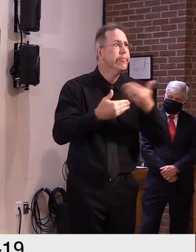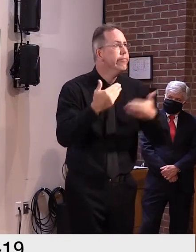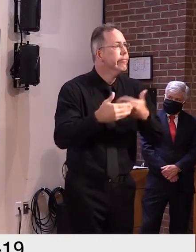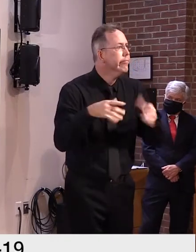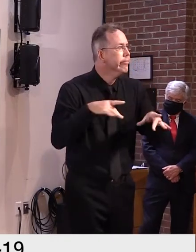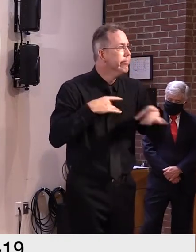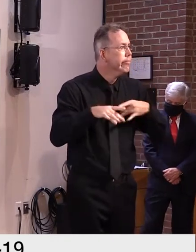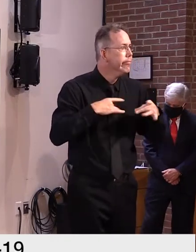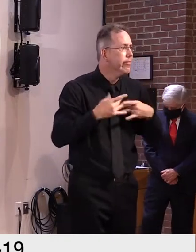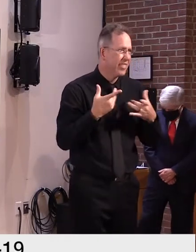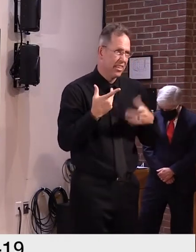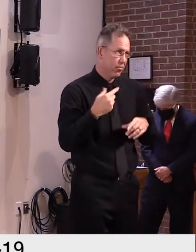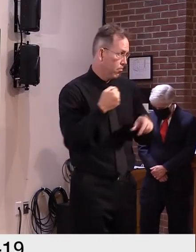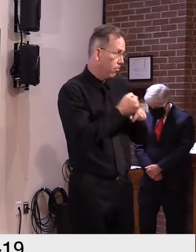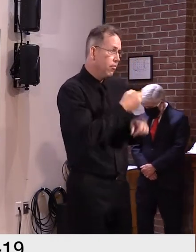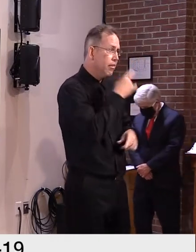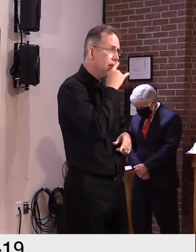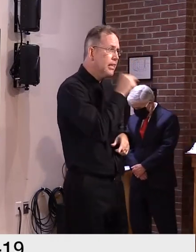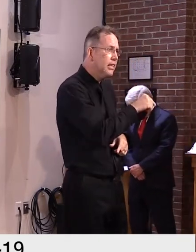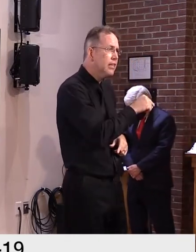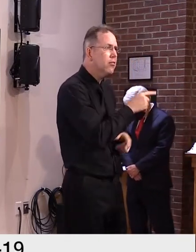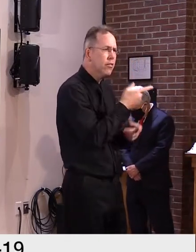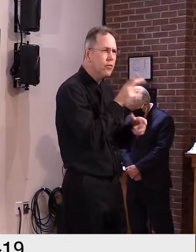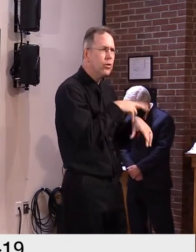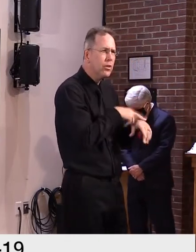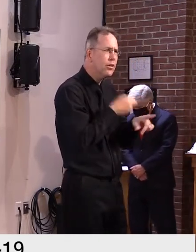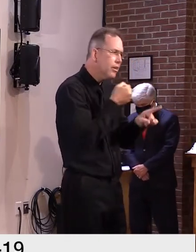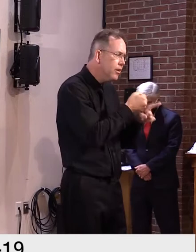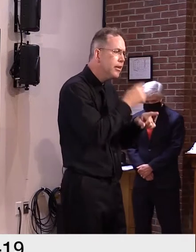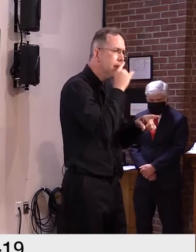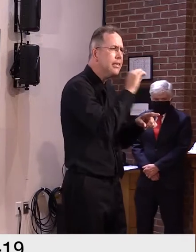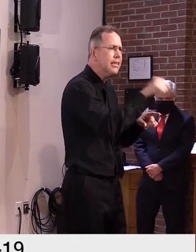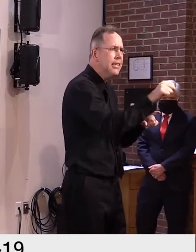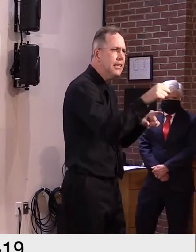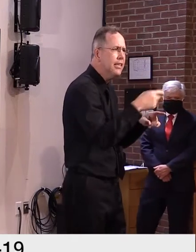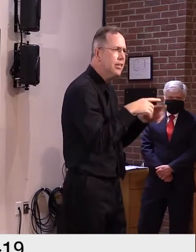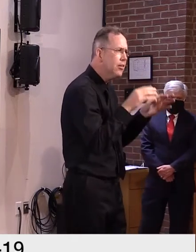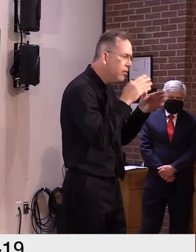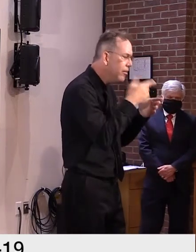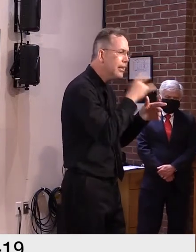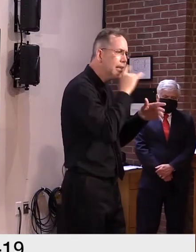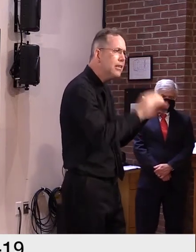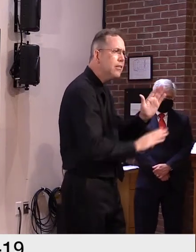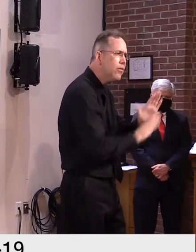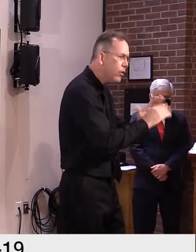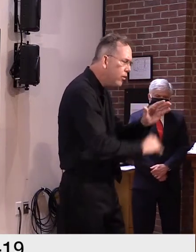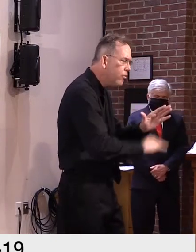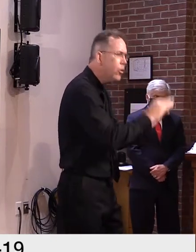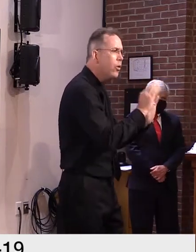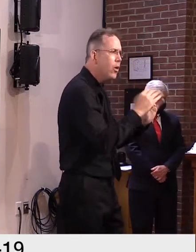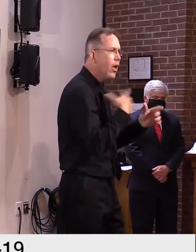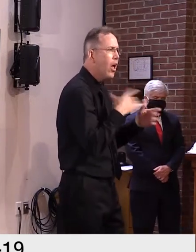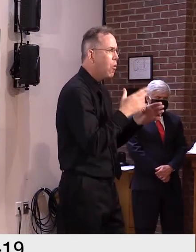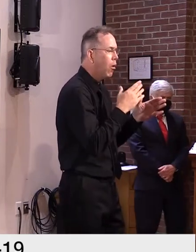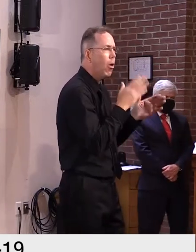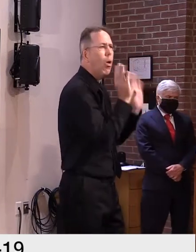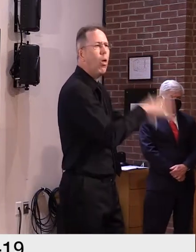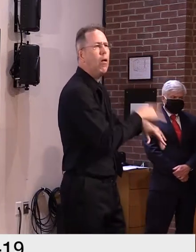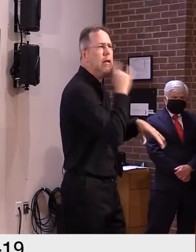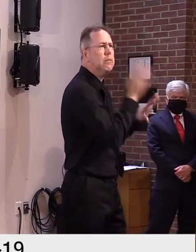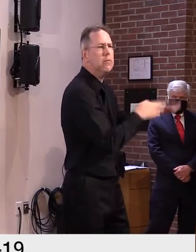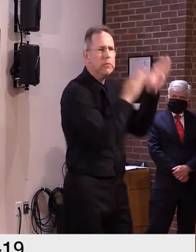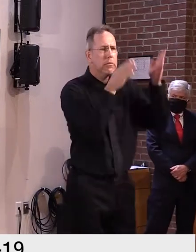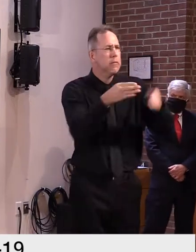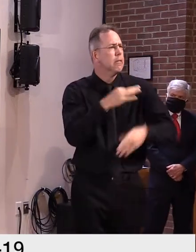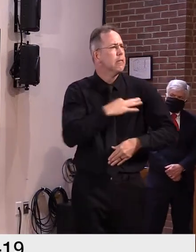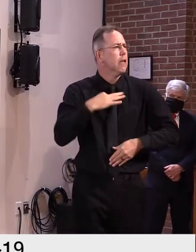kids' health, and we're always focused on the development of kids, and we don't want to take the focus off of that, we can't forget these